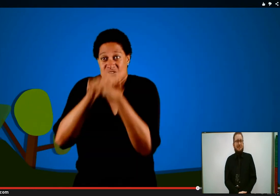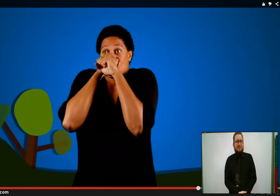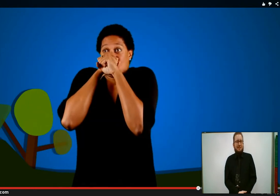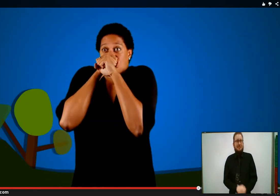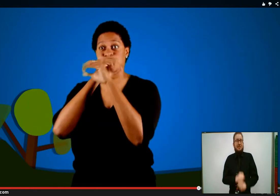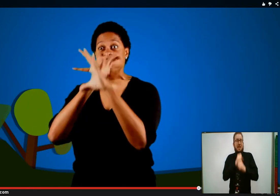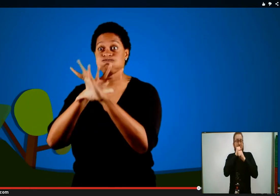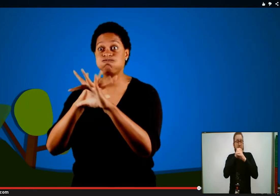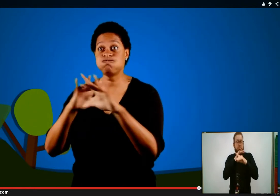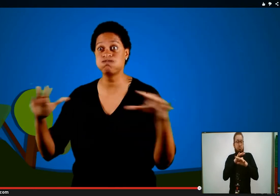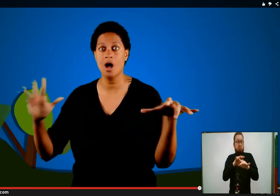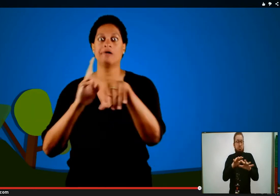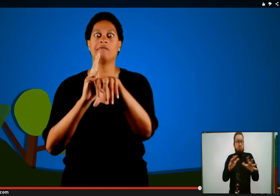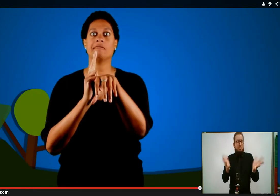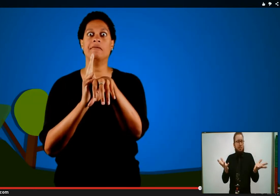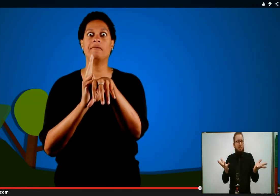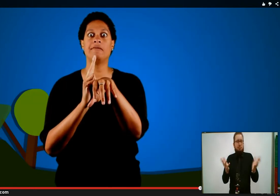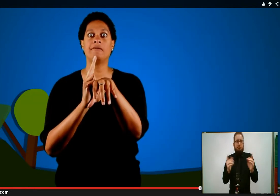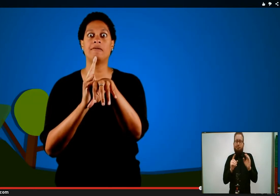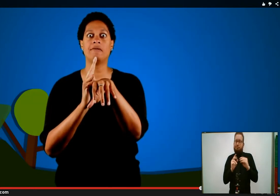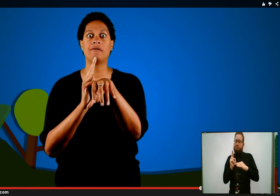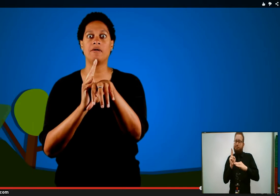iPhone.